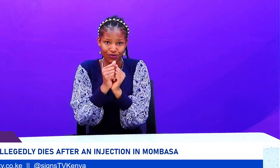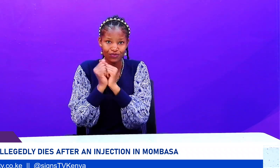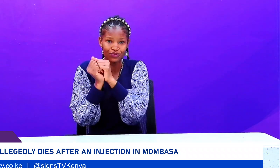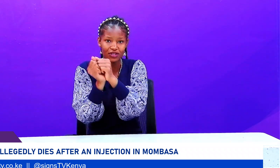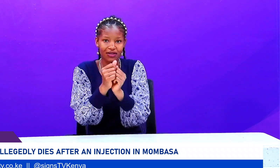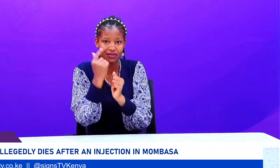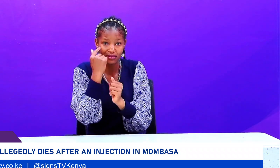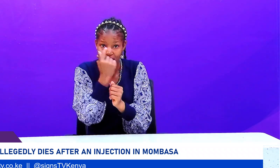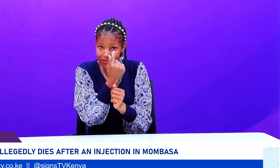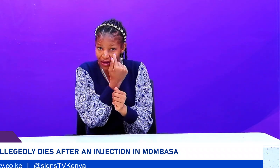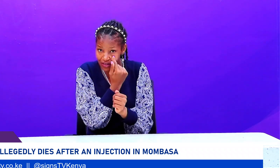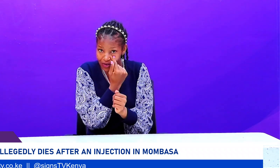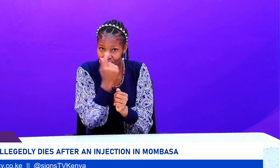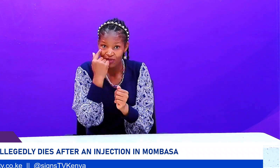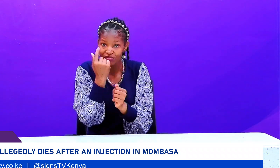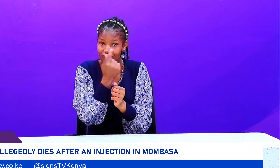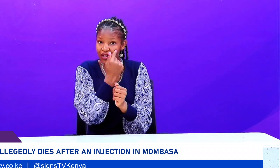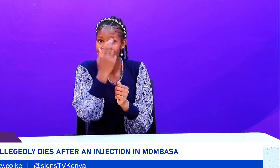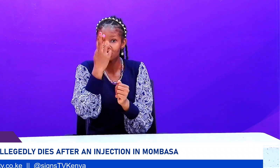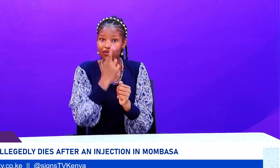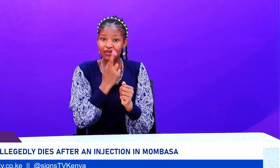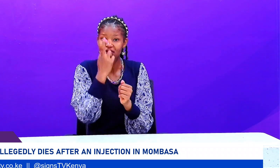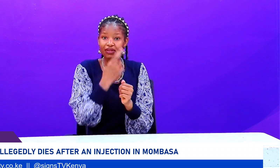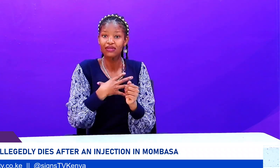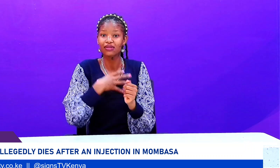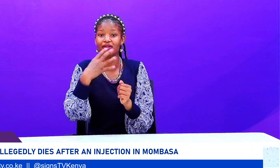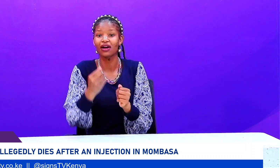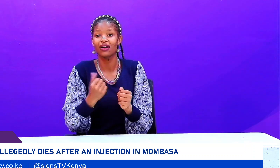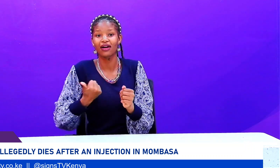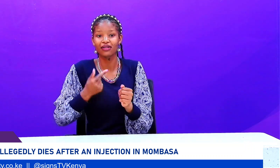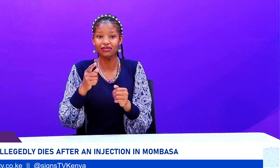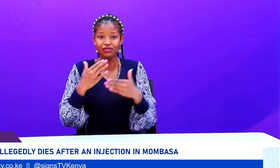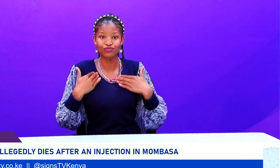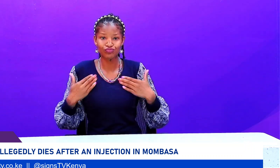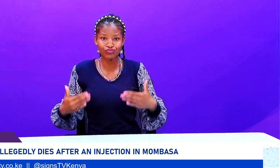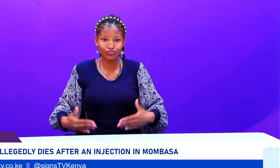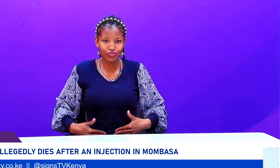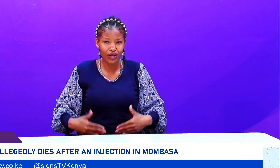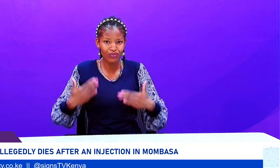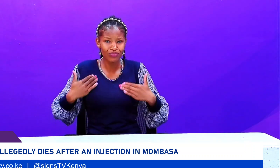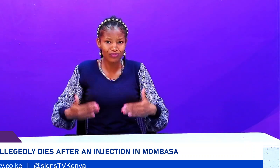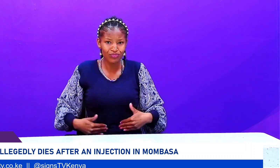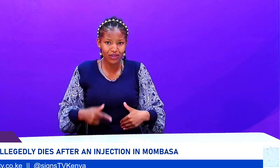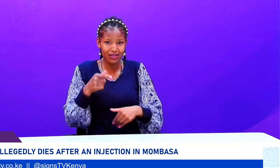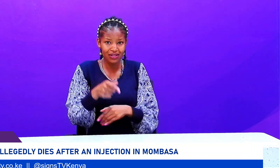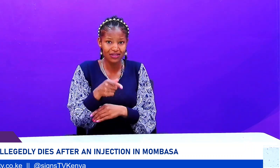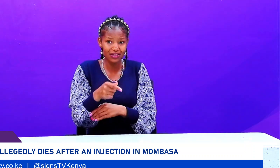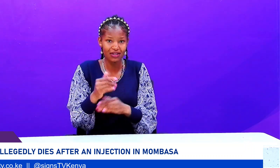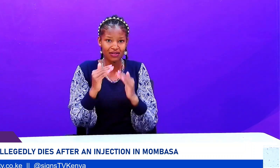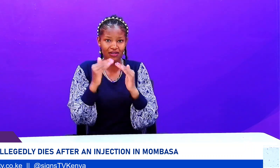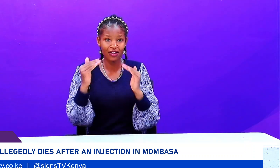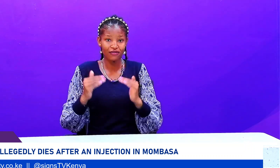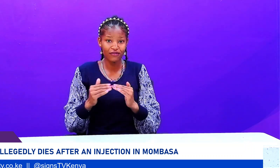red and her body swelling to a recognizable